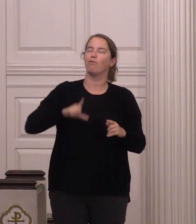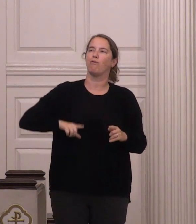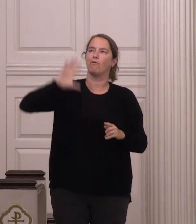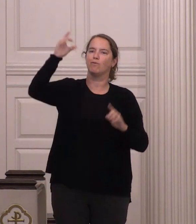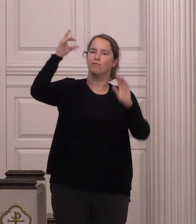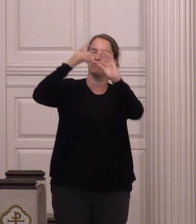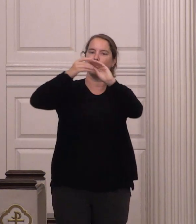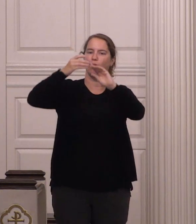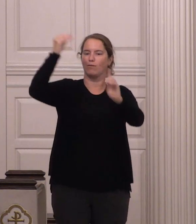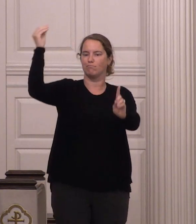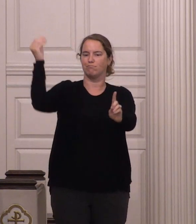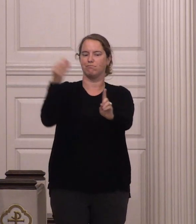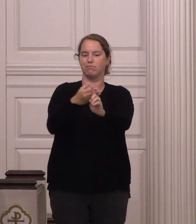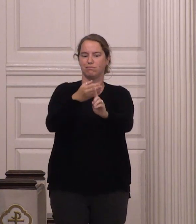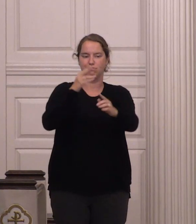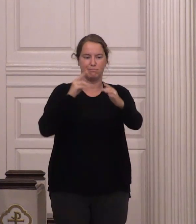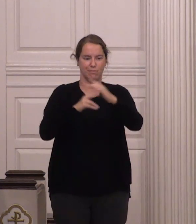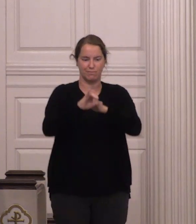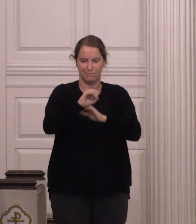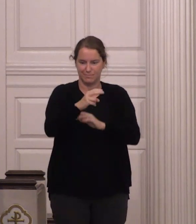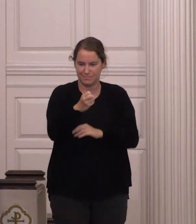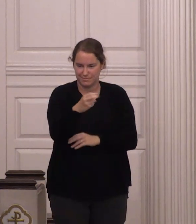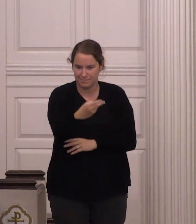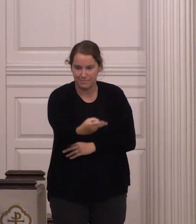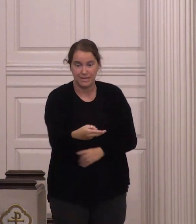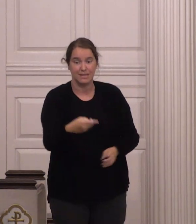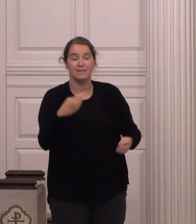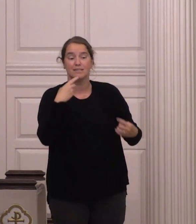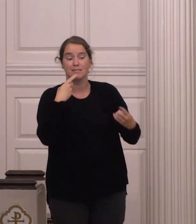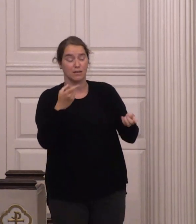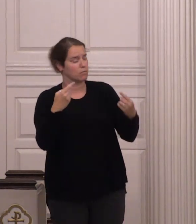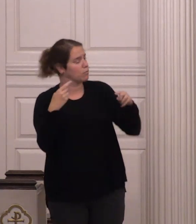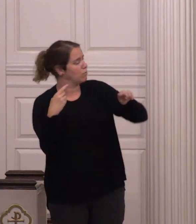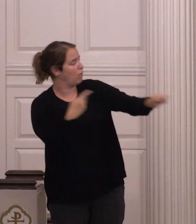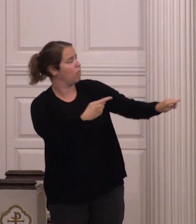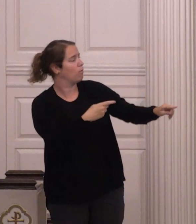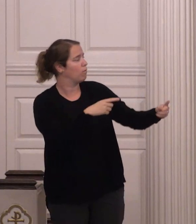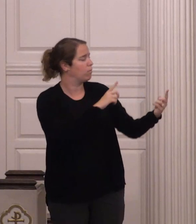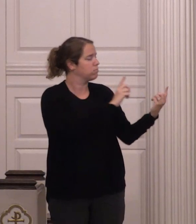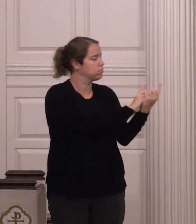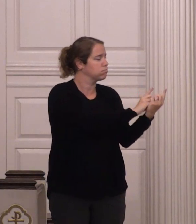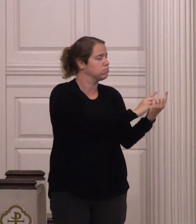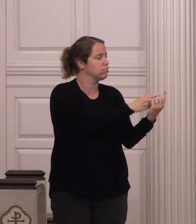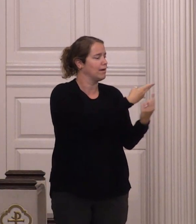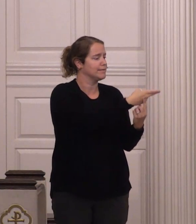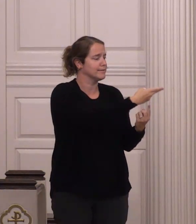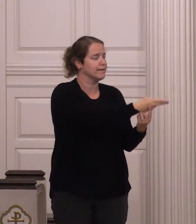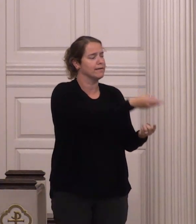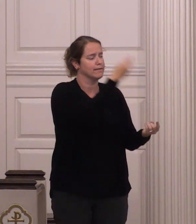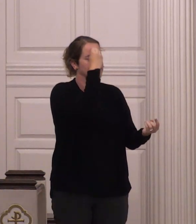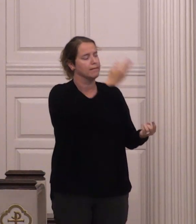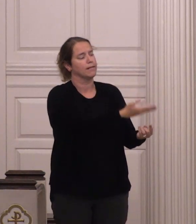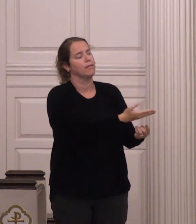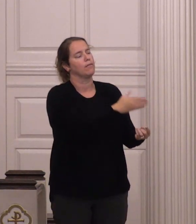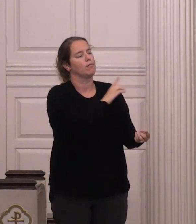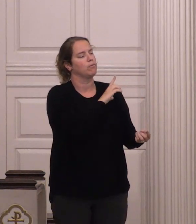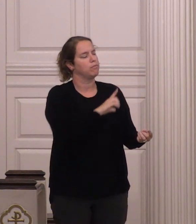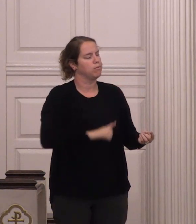Isaiah, "Go, tell Hezekiah, thus says the Lord, the God of your father